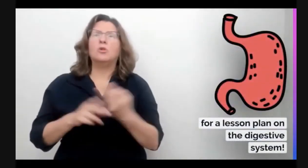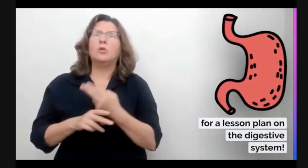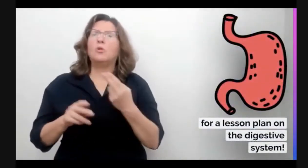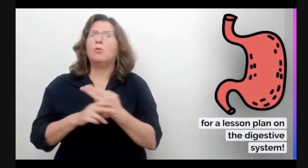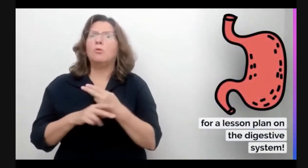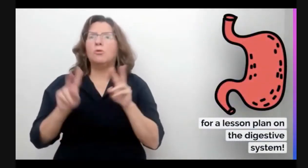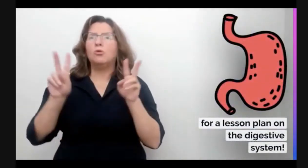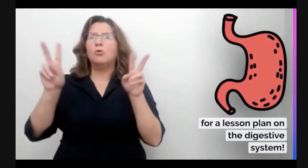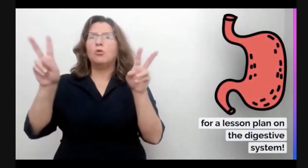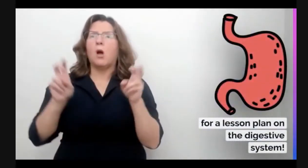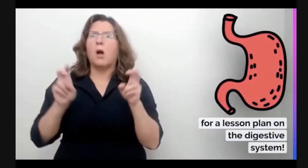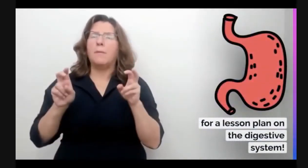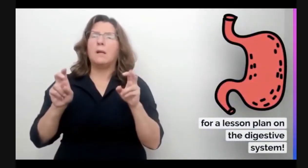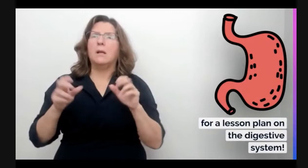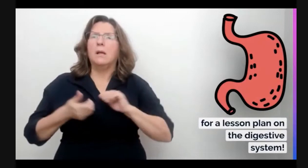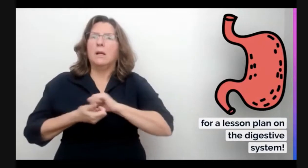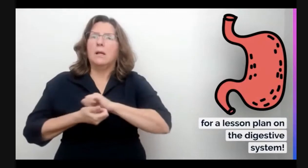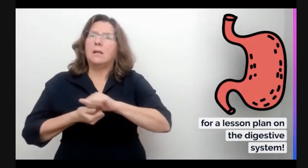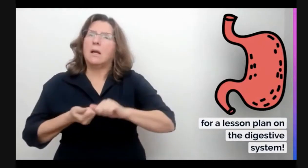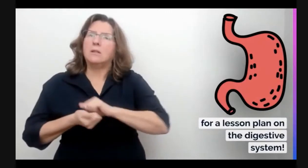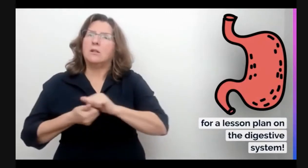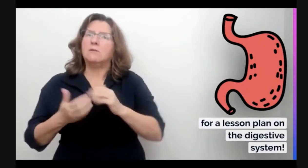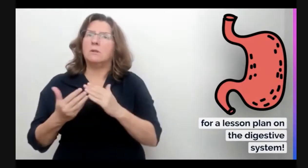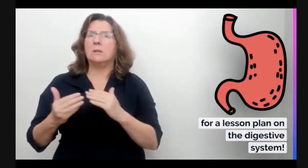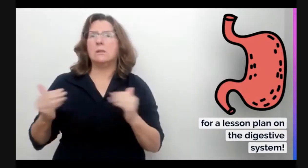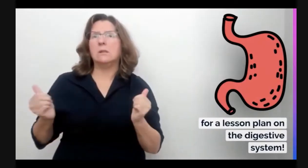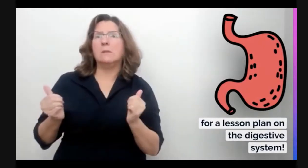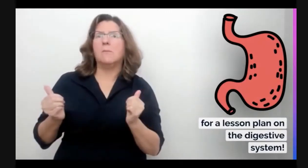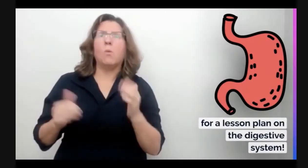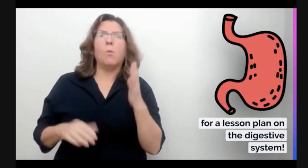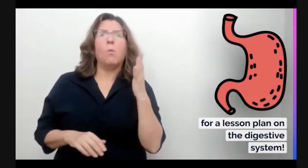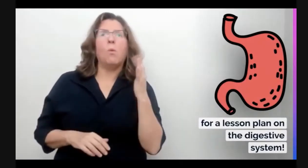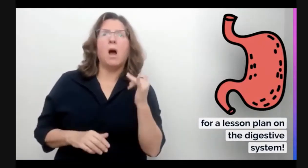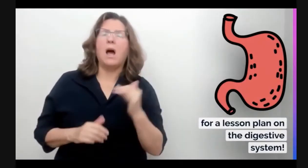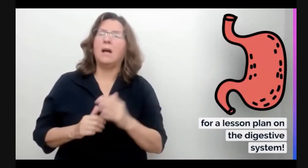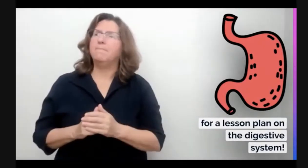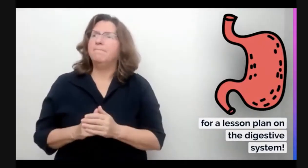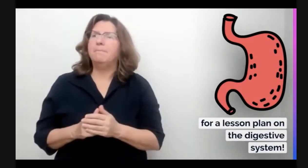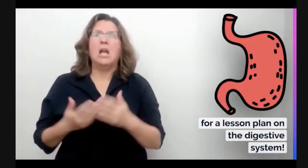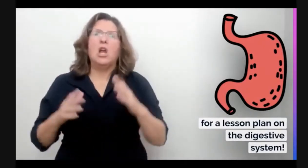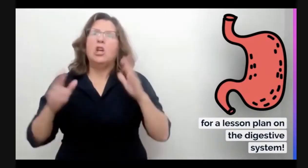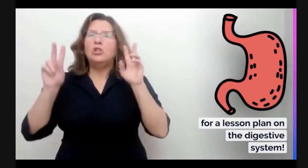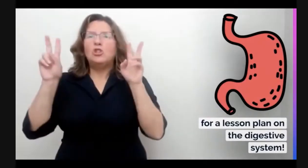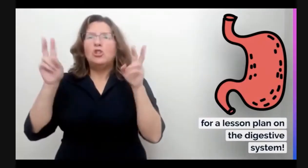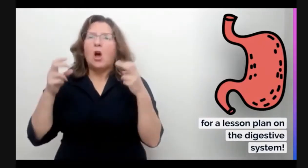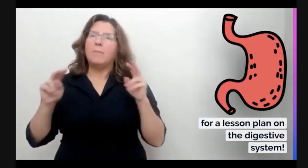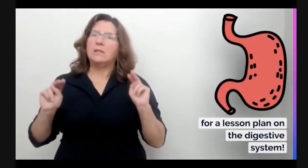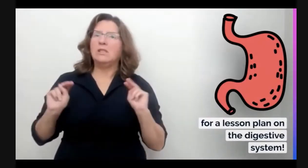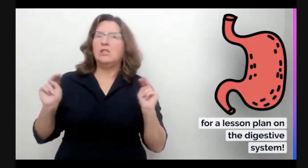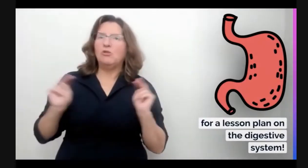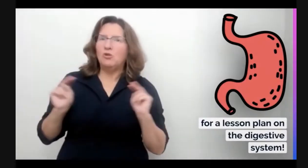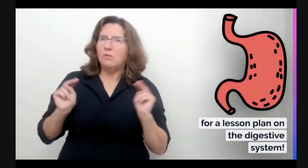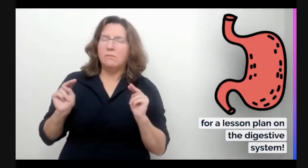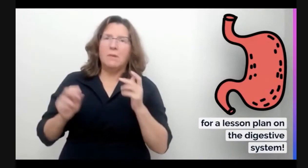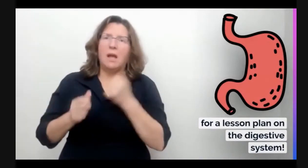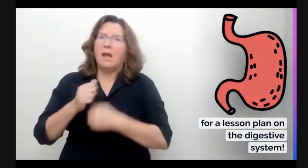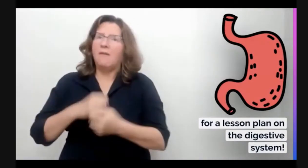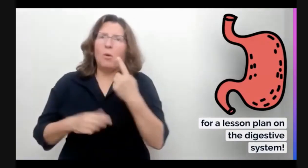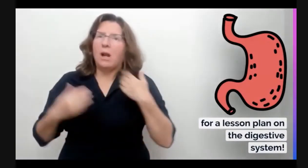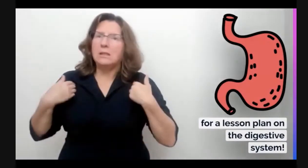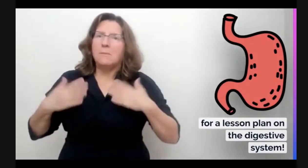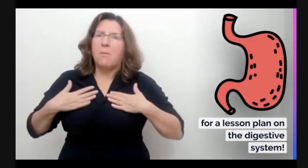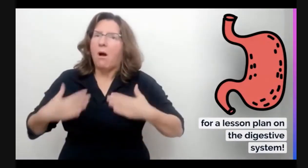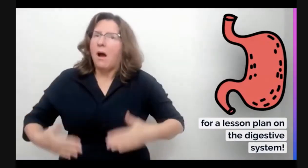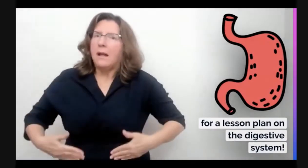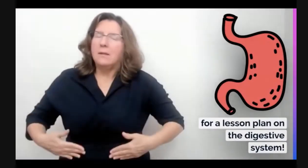I chose to create an ebook teaching the digestive system. I wanted to choose a neutral, non-political subject. All